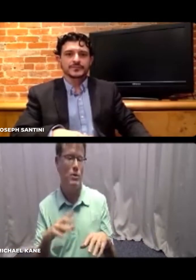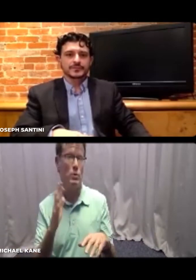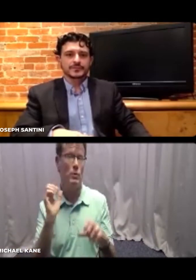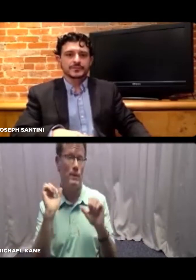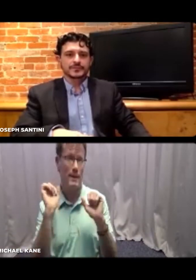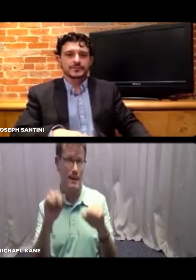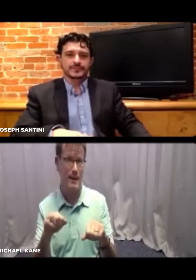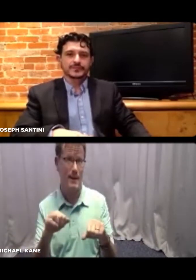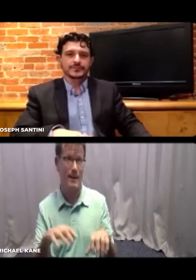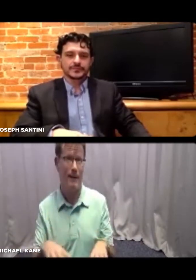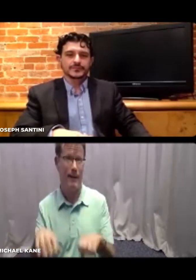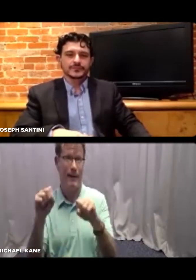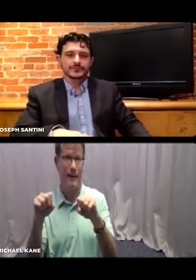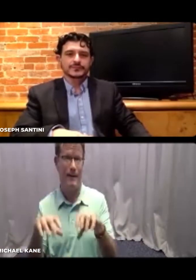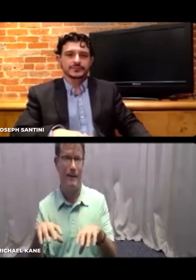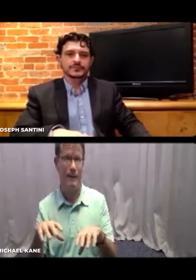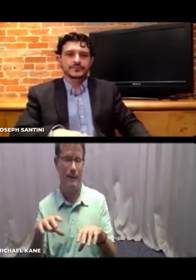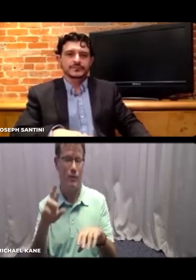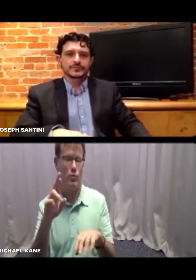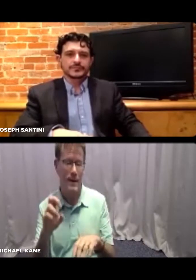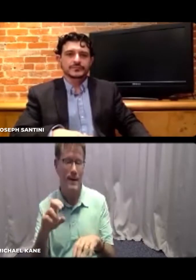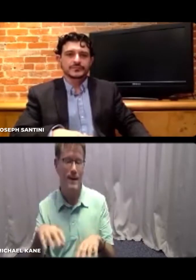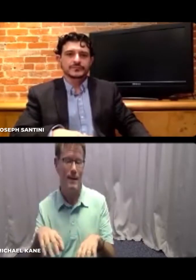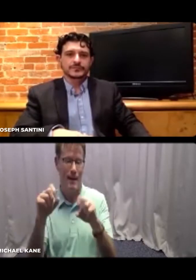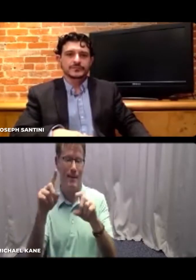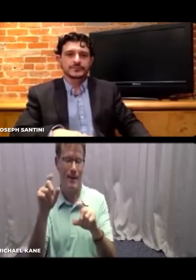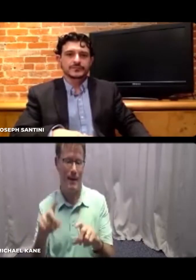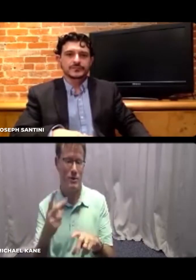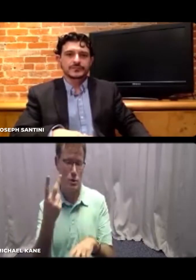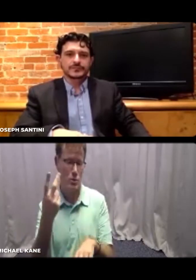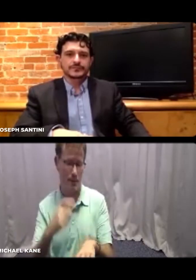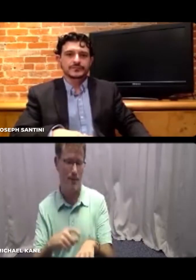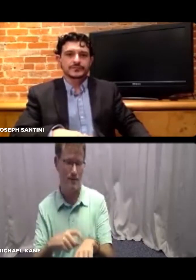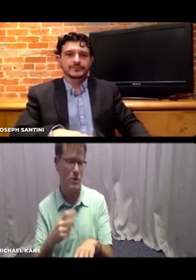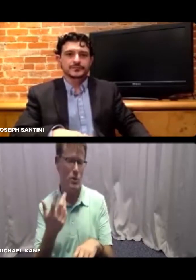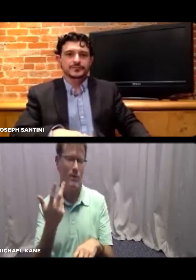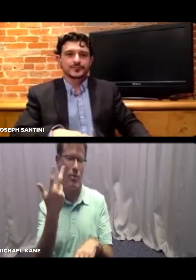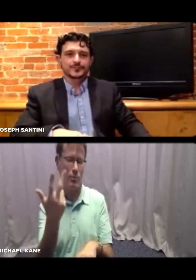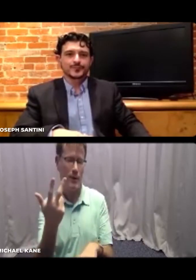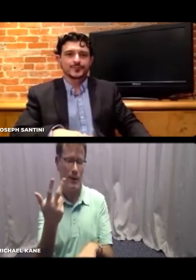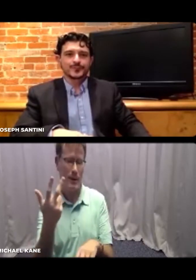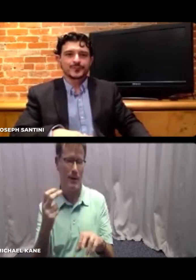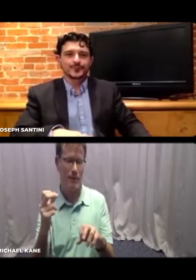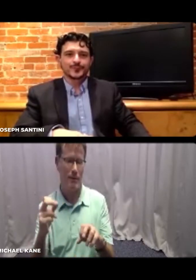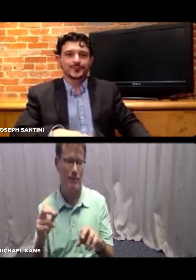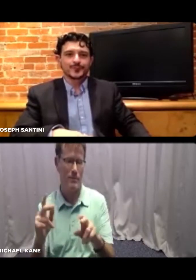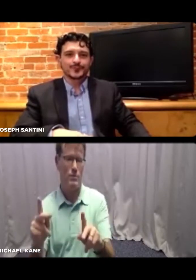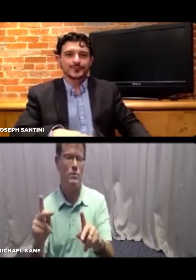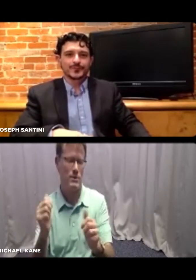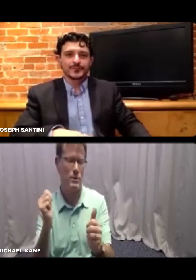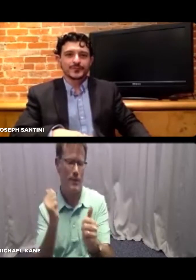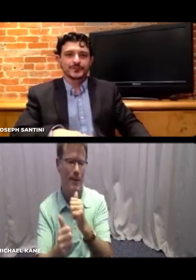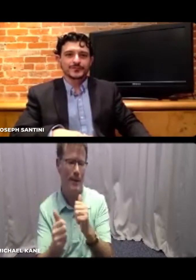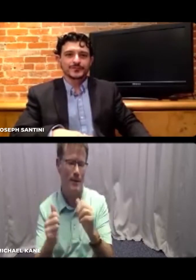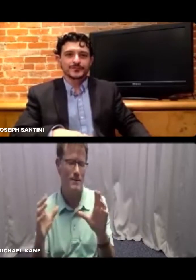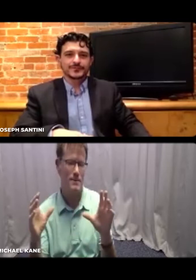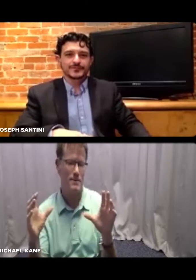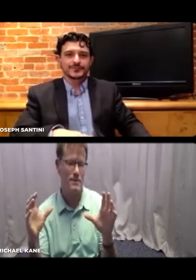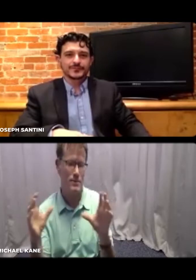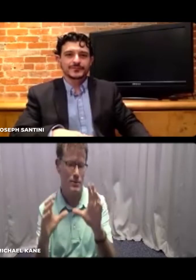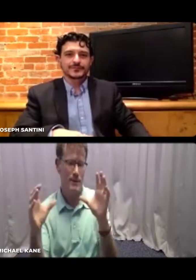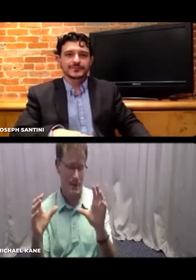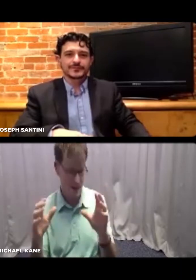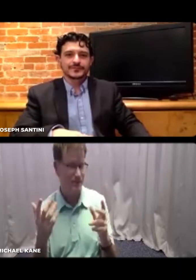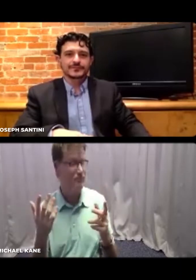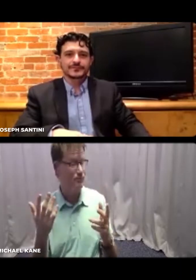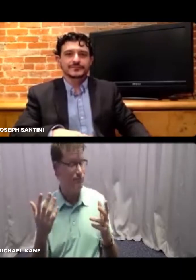test, and you can retake the test 2 times. You have 3 opportunities in total to pass